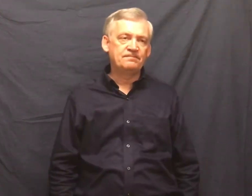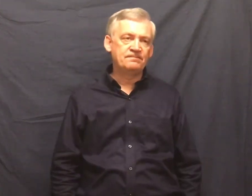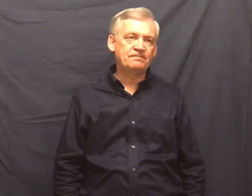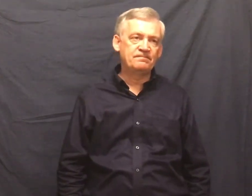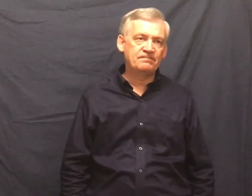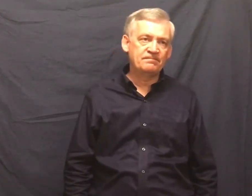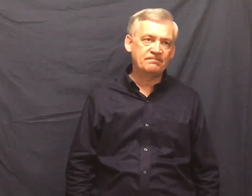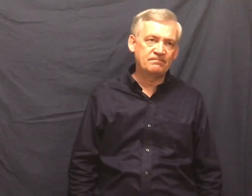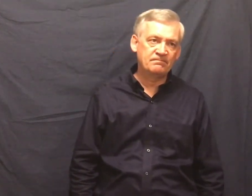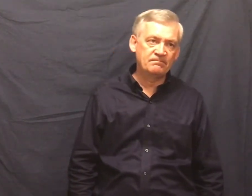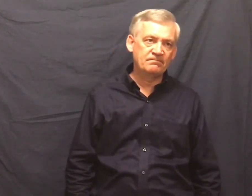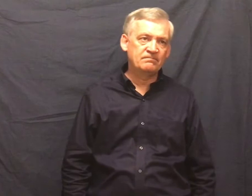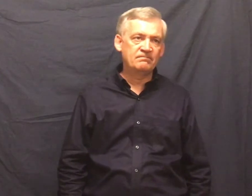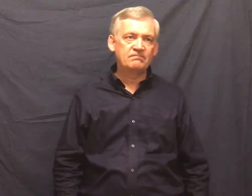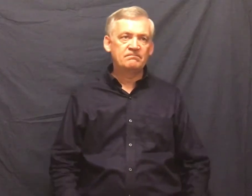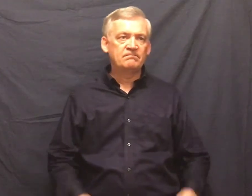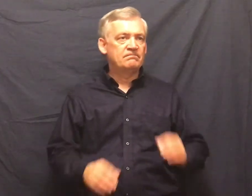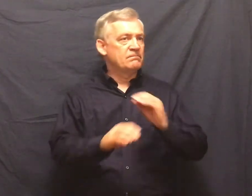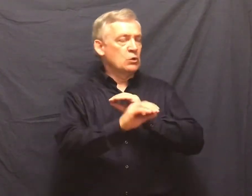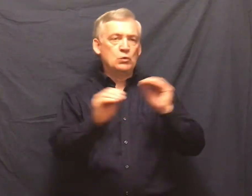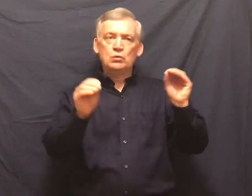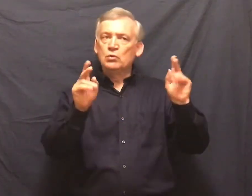Nobody gonna hurt nobody nor steal from 'em.